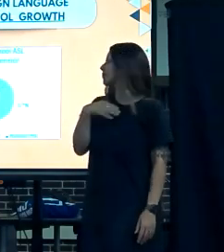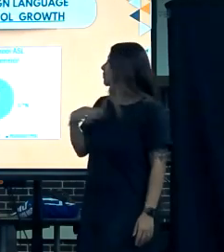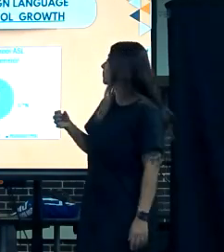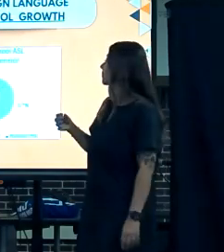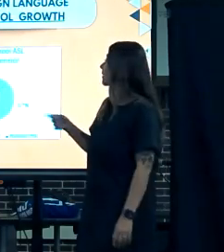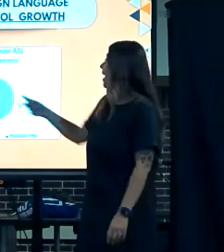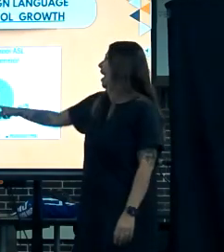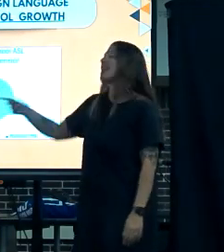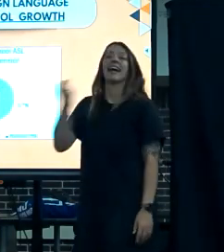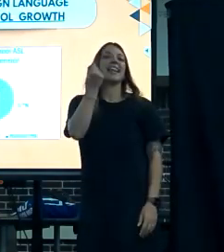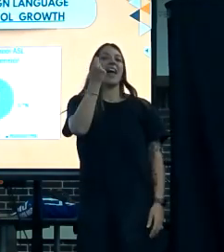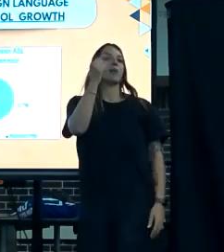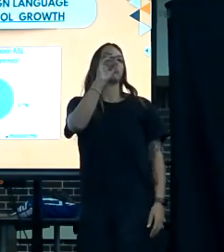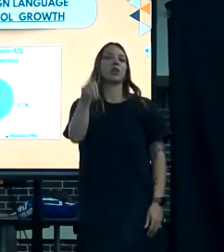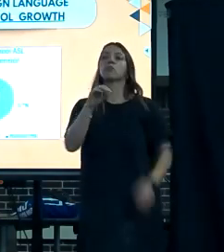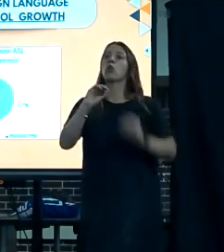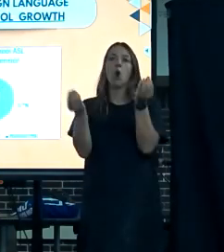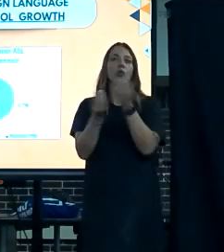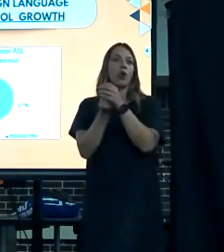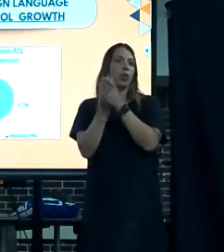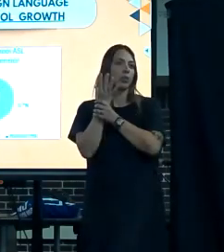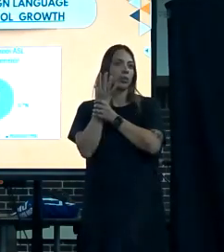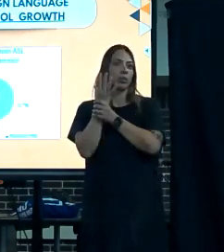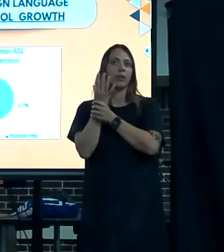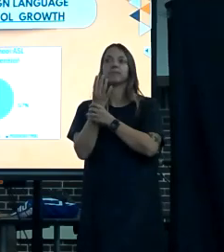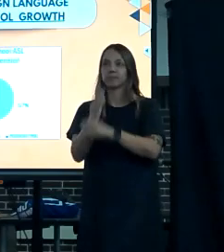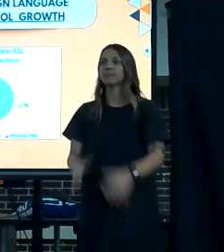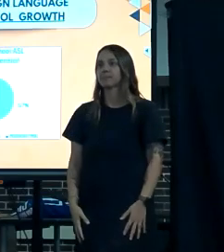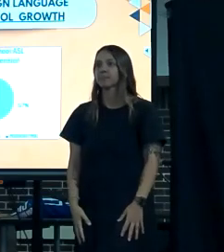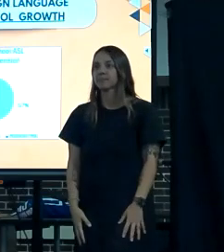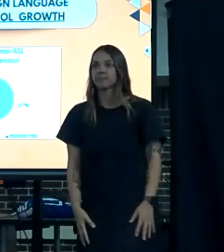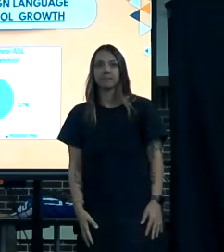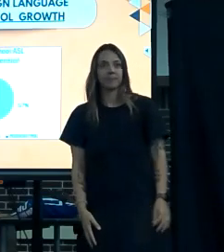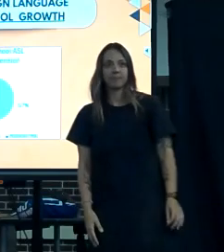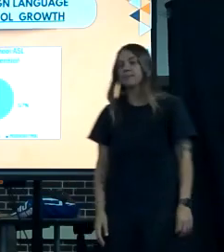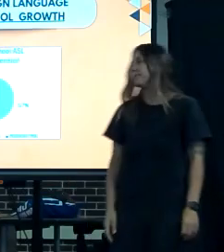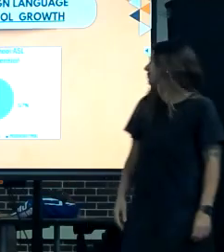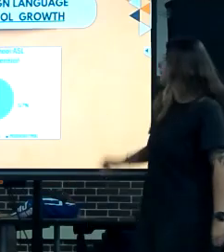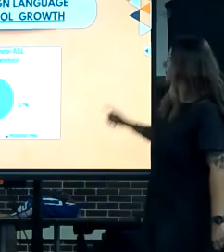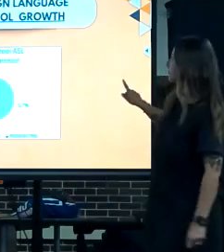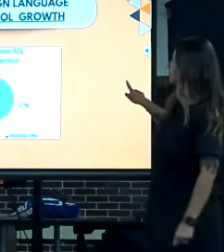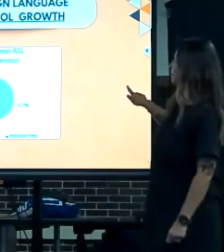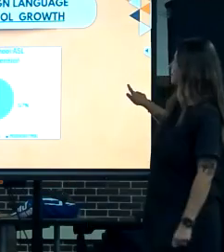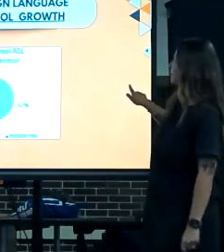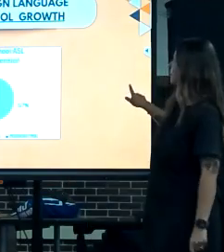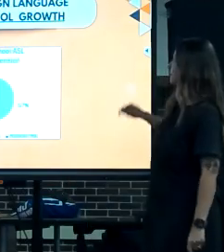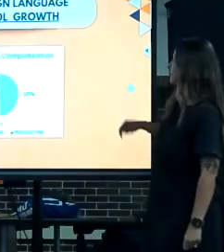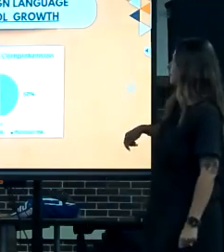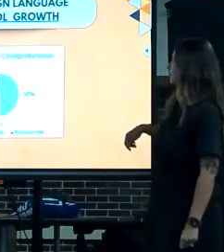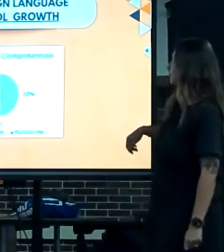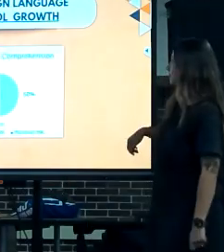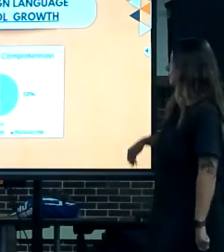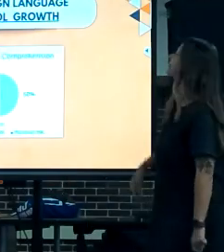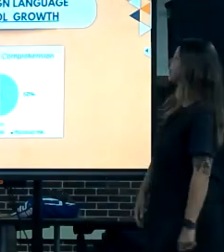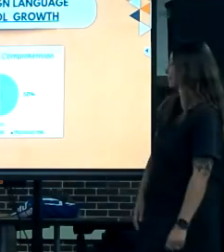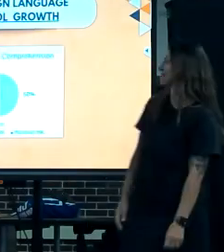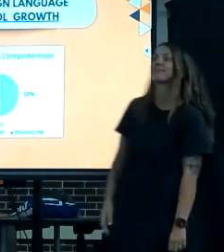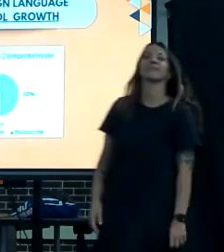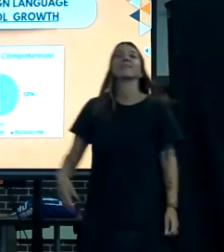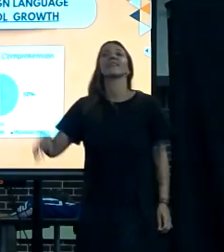growth, and 32 showed mastery, and 11% was at no growth.